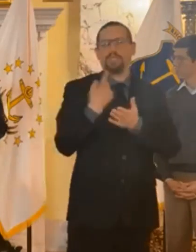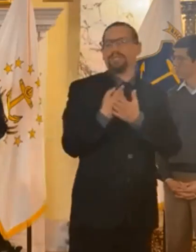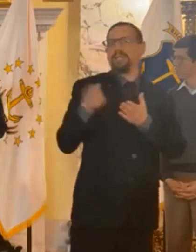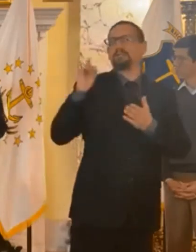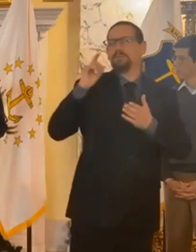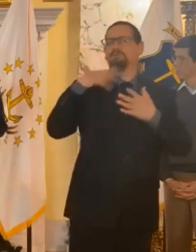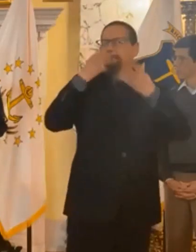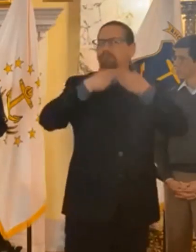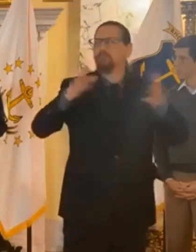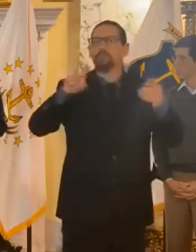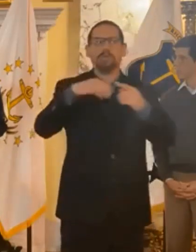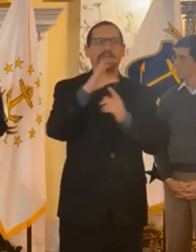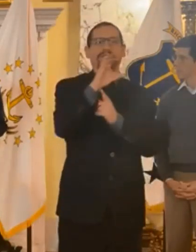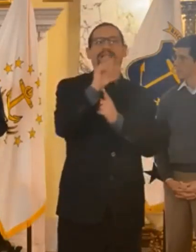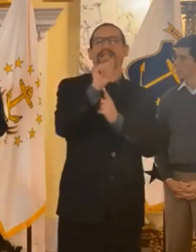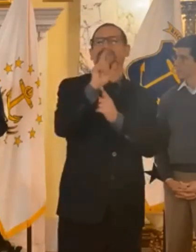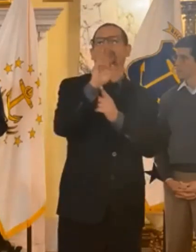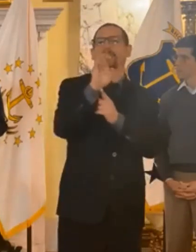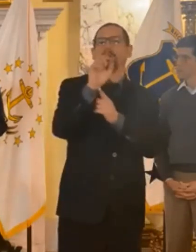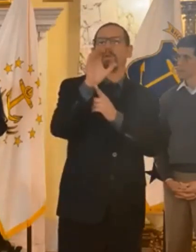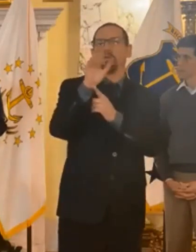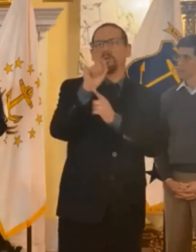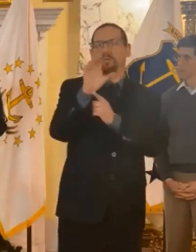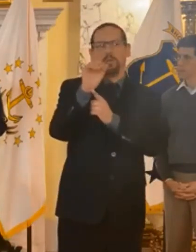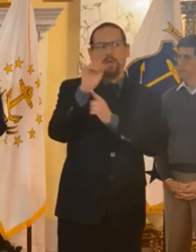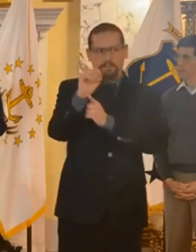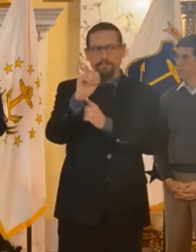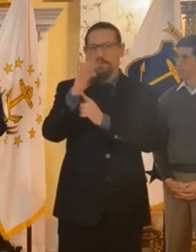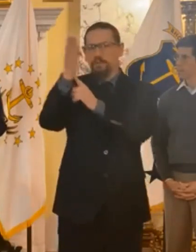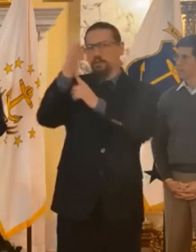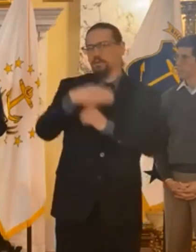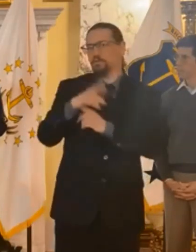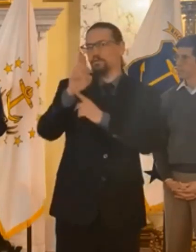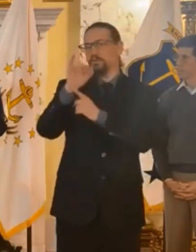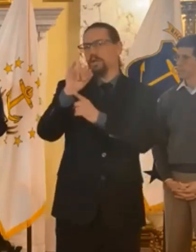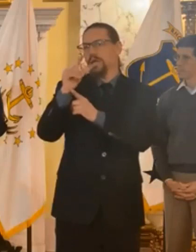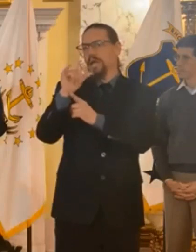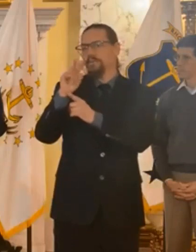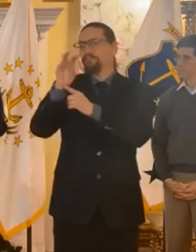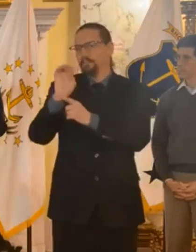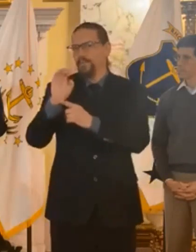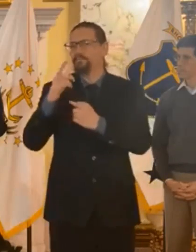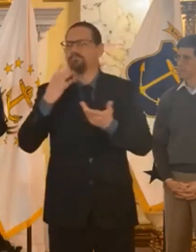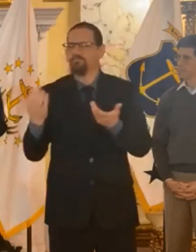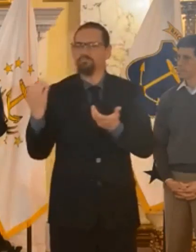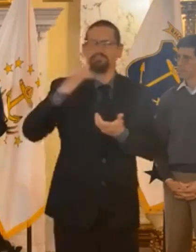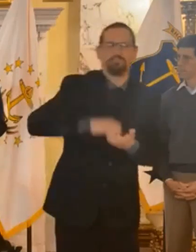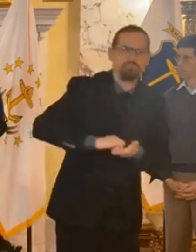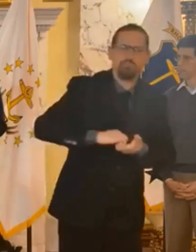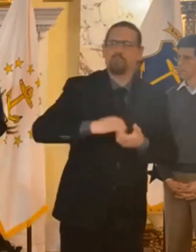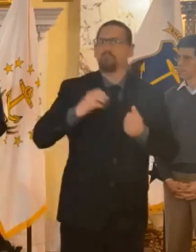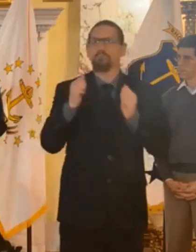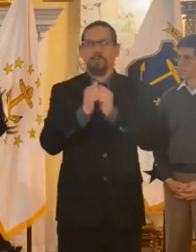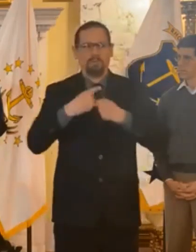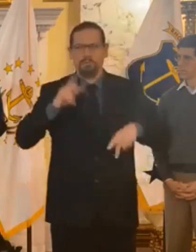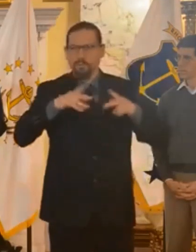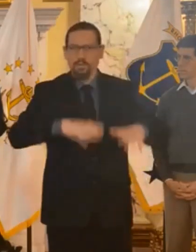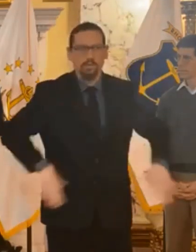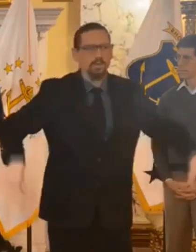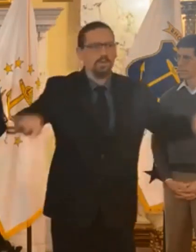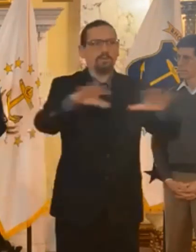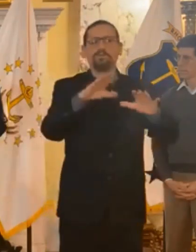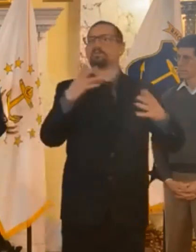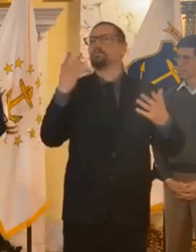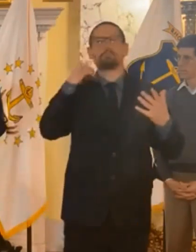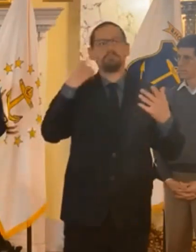care.com. I'd urge you to consider it. It's care.com. You can find a babysitter on